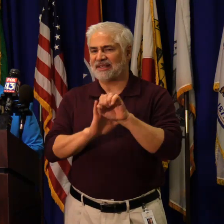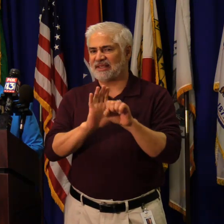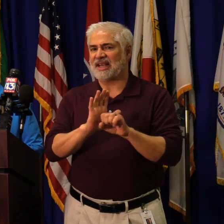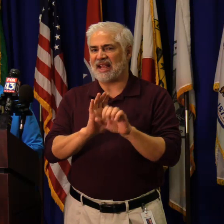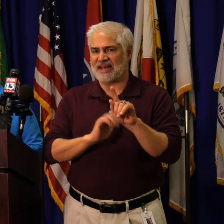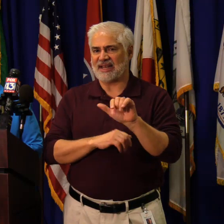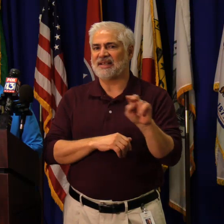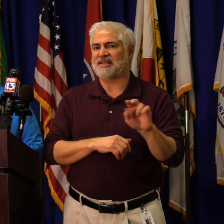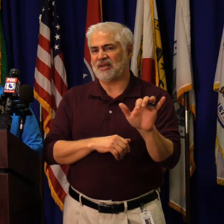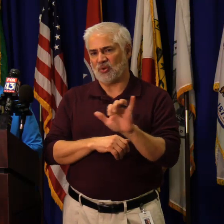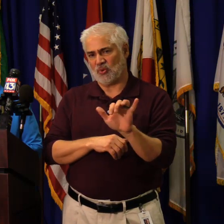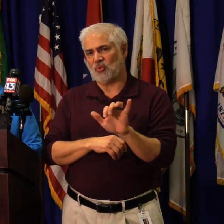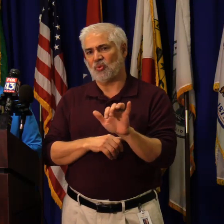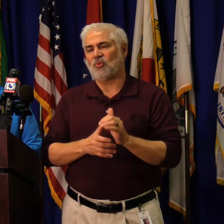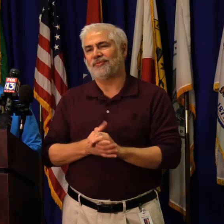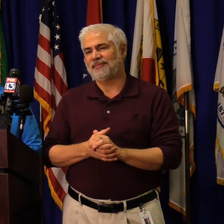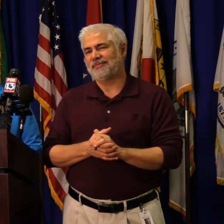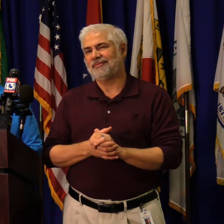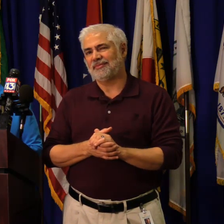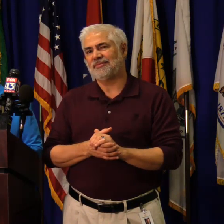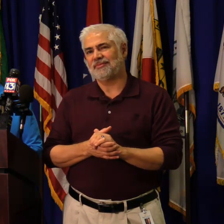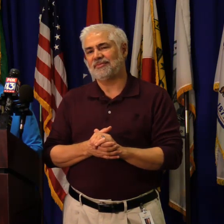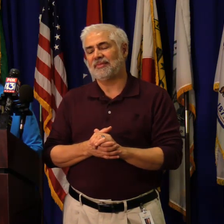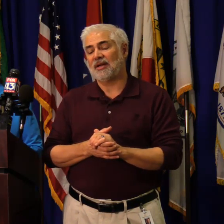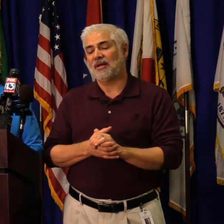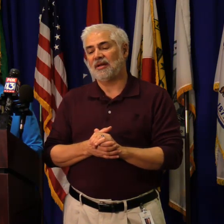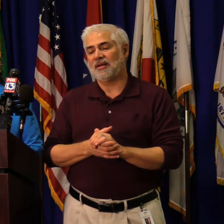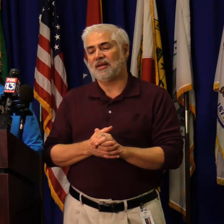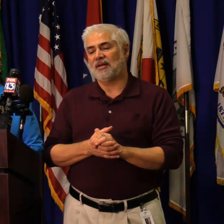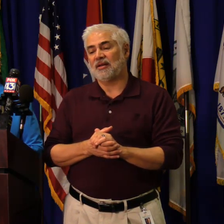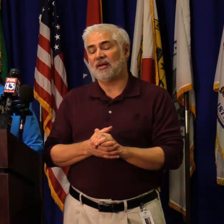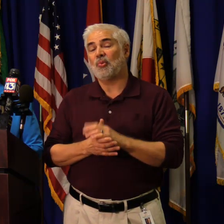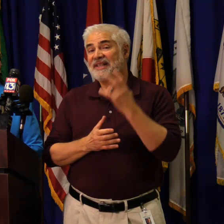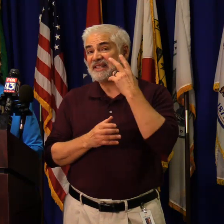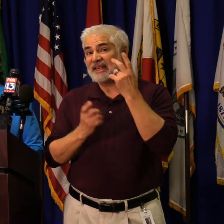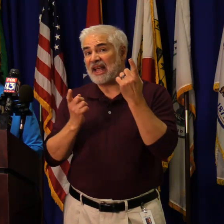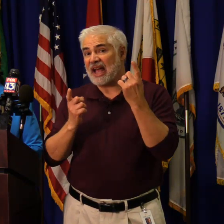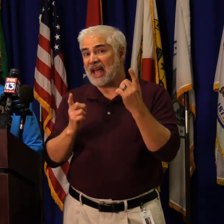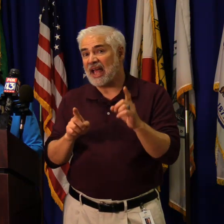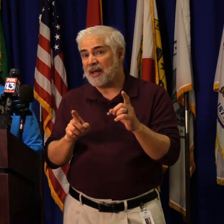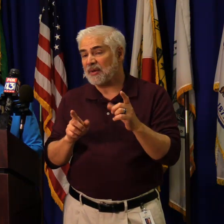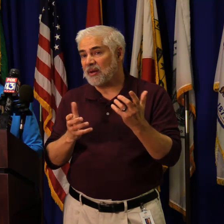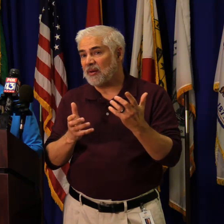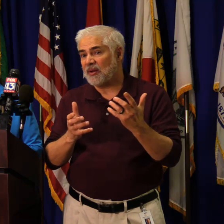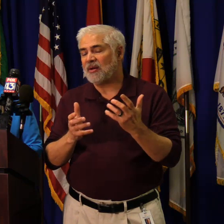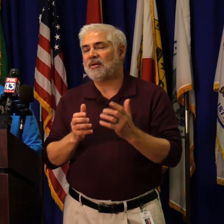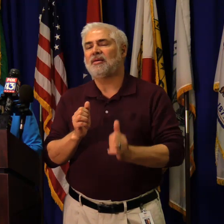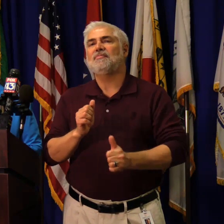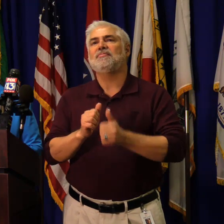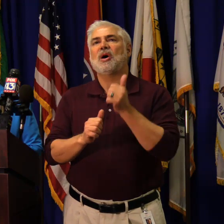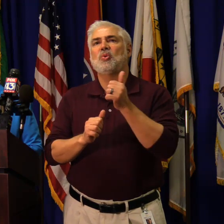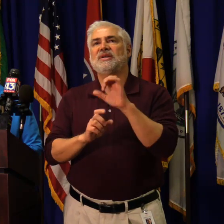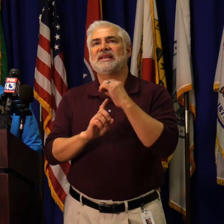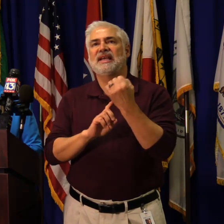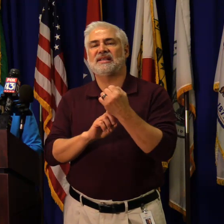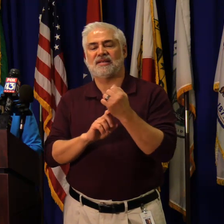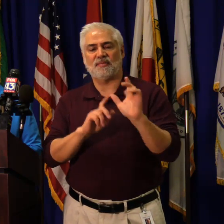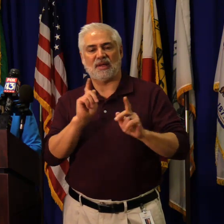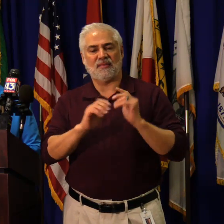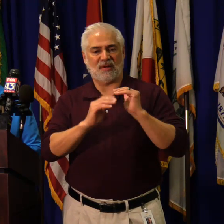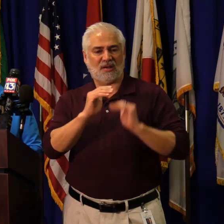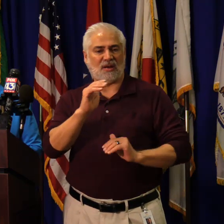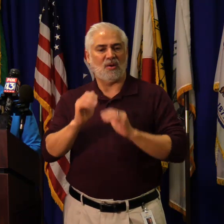state. I also want to note that what we are seeing is while we still have the majority of our cases in individuals